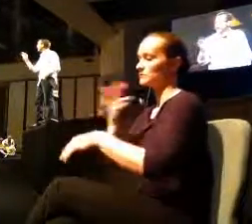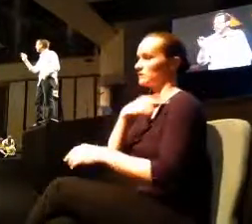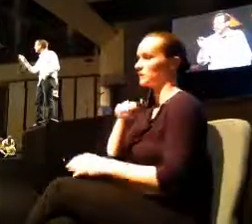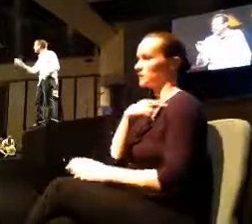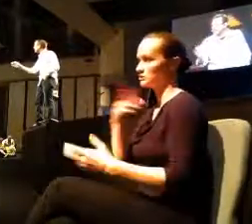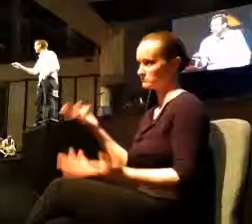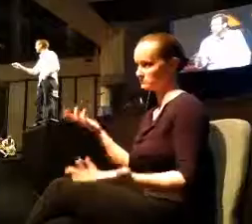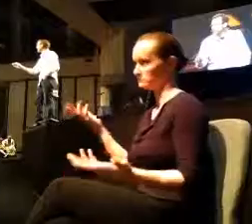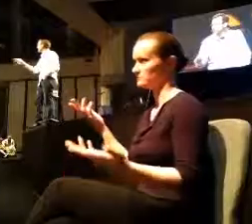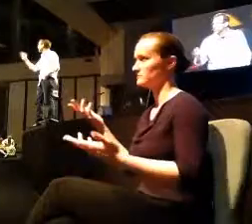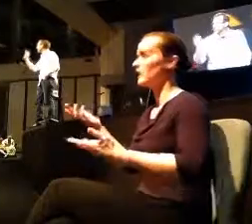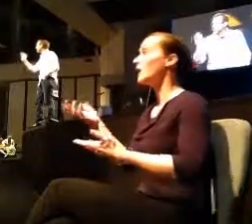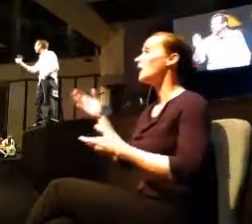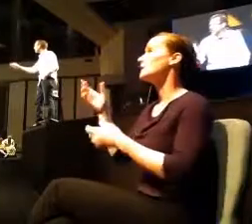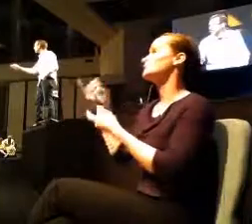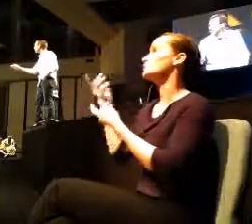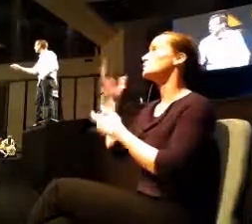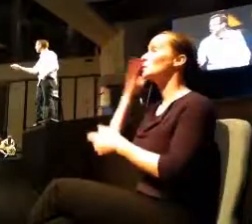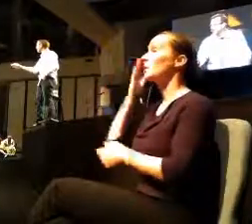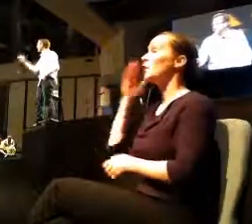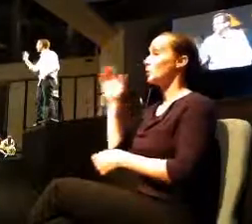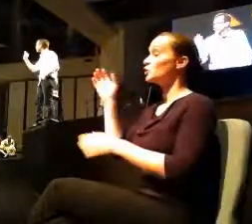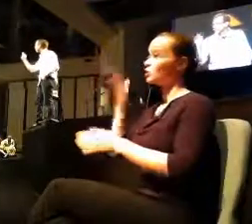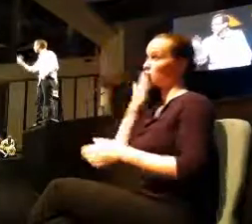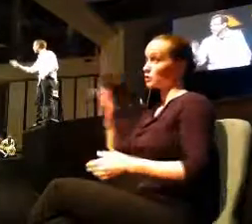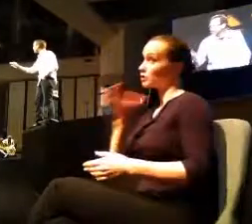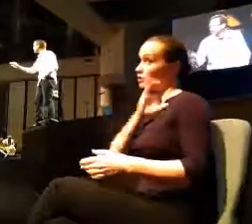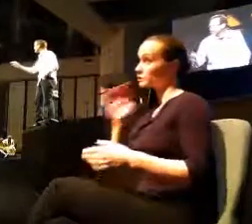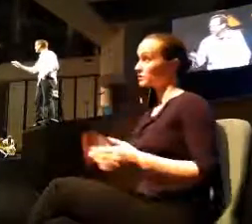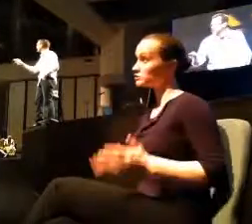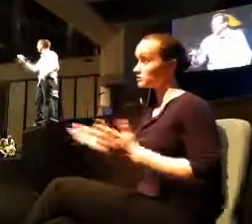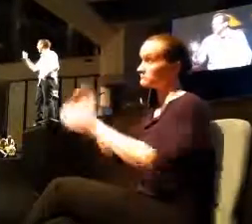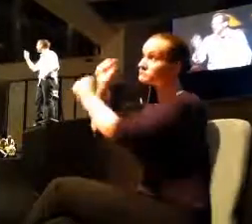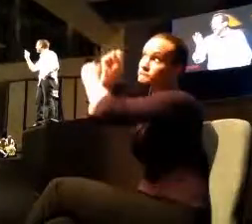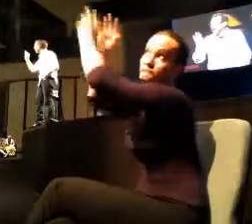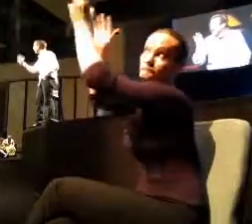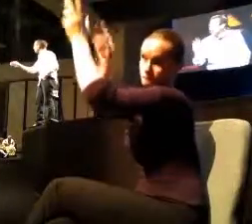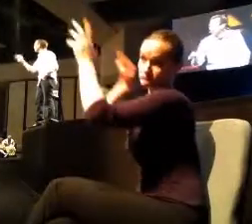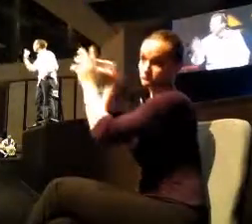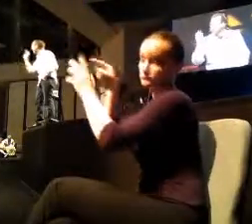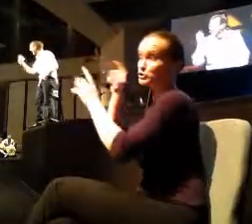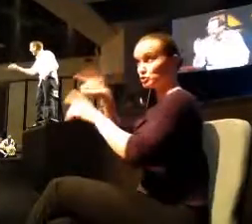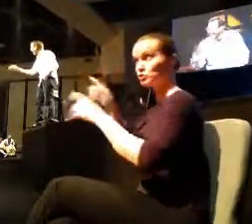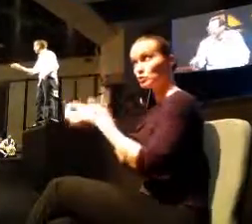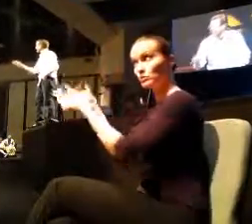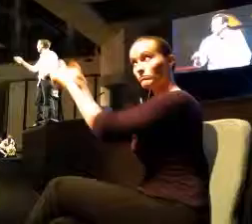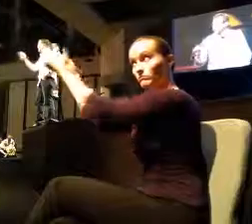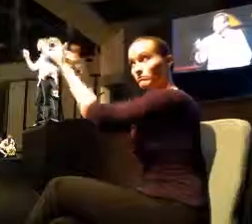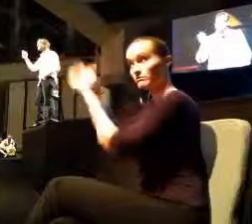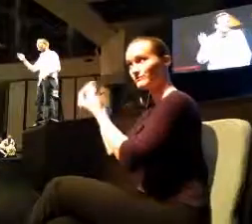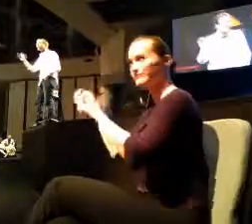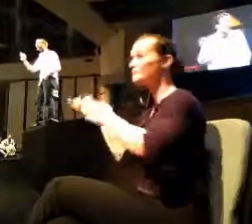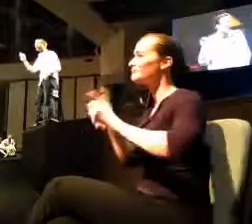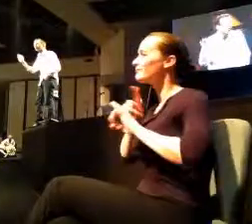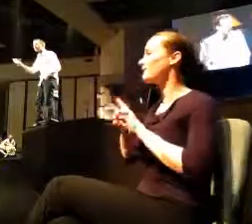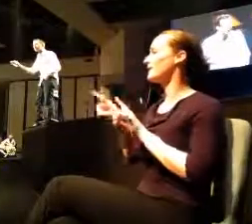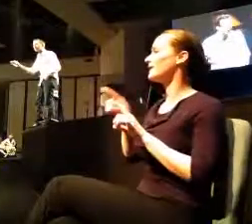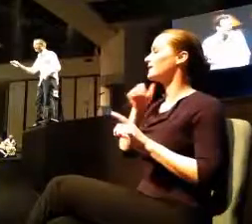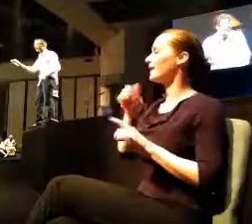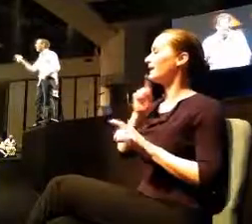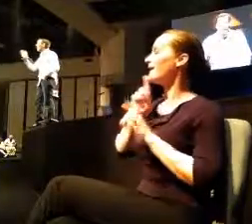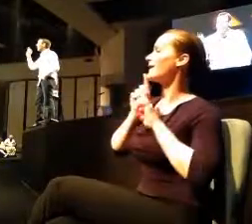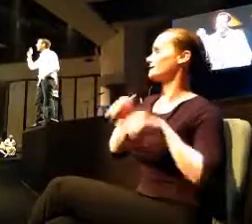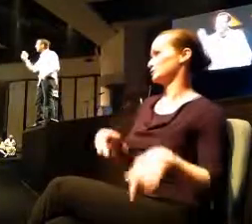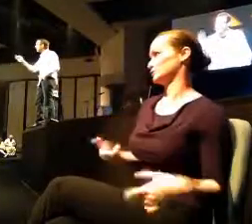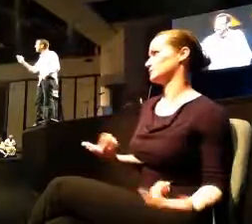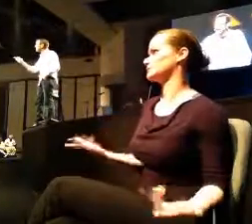modification and image management. Here's what a good Christian looks like. Here's what a good Christian ought to do. And those answers, it doesn't matter how correct